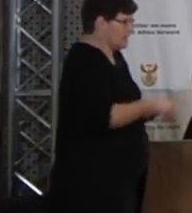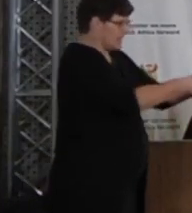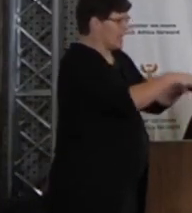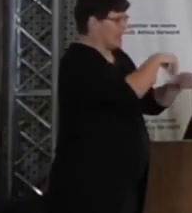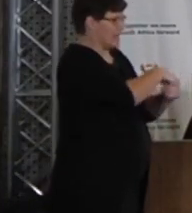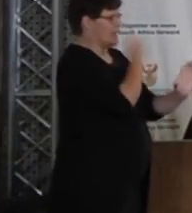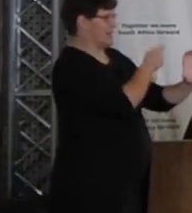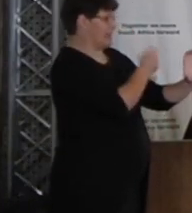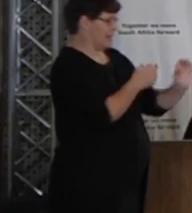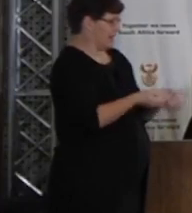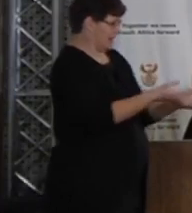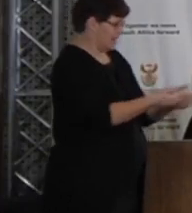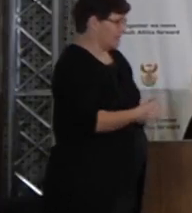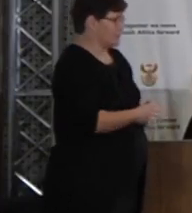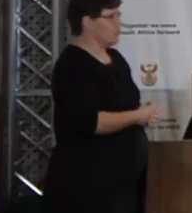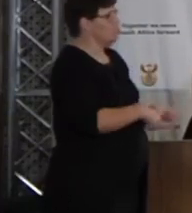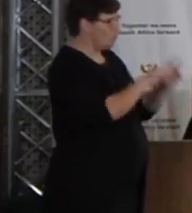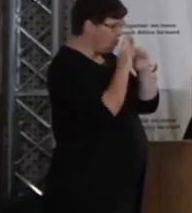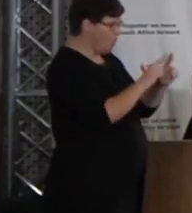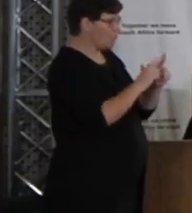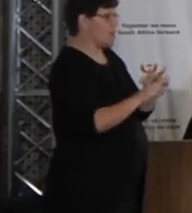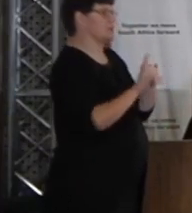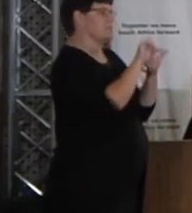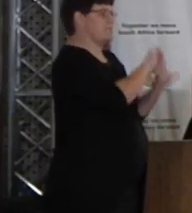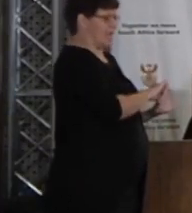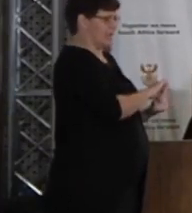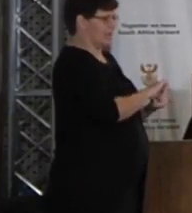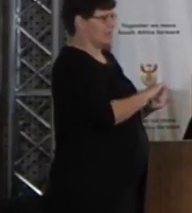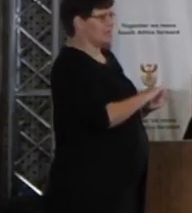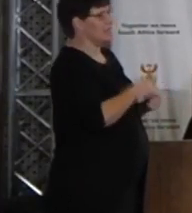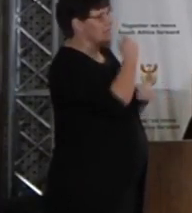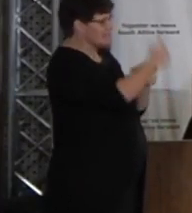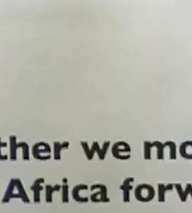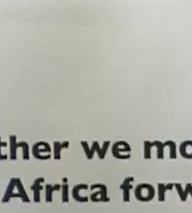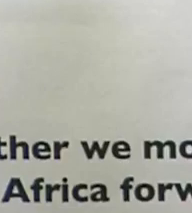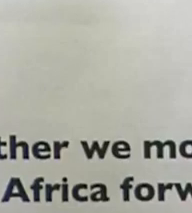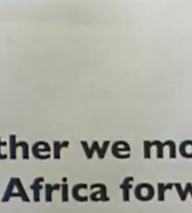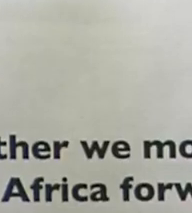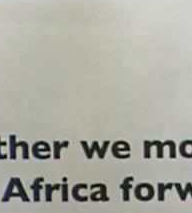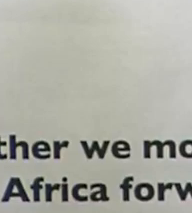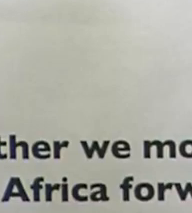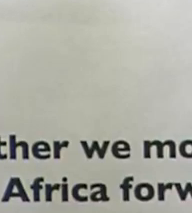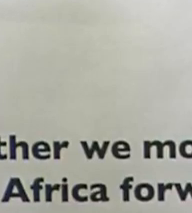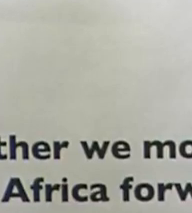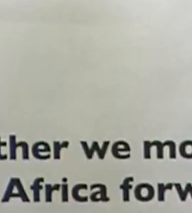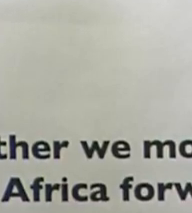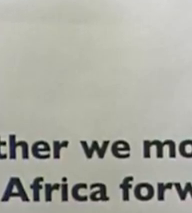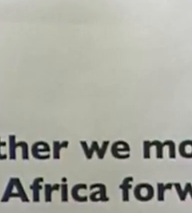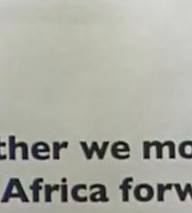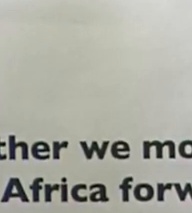informal settlements? We're hoping to come back again at the second round of the discussions that we're having